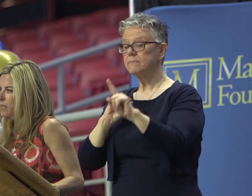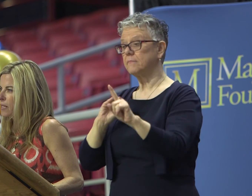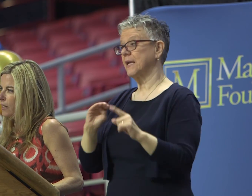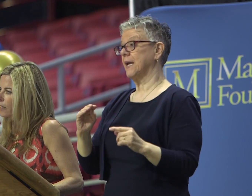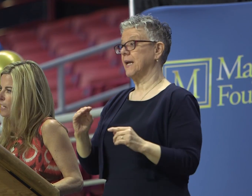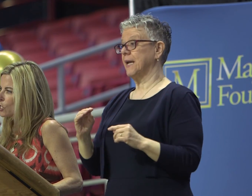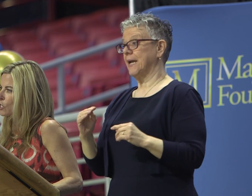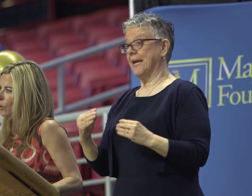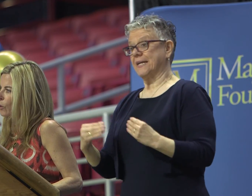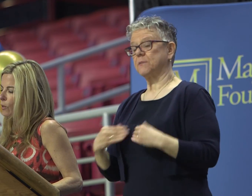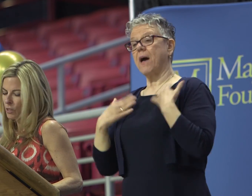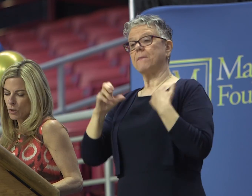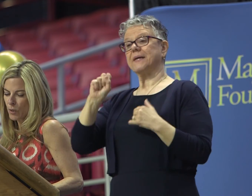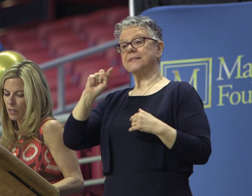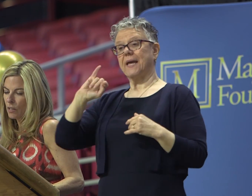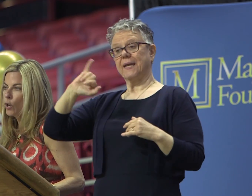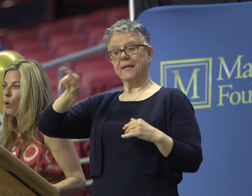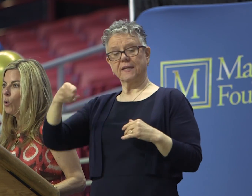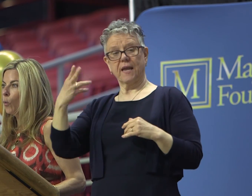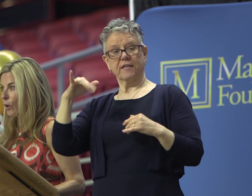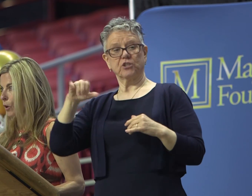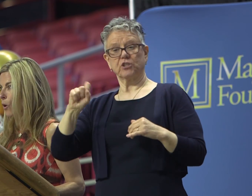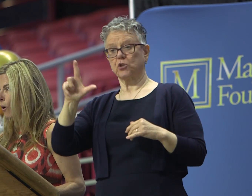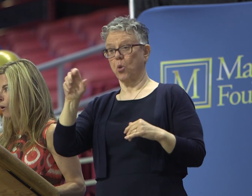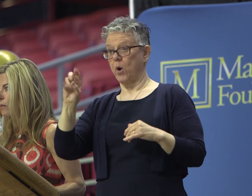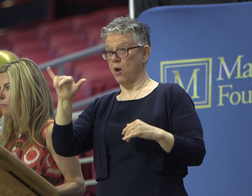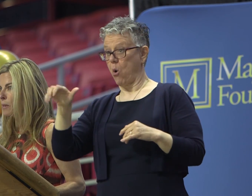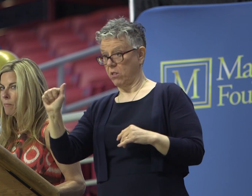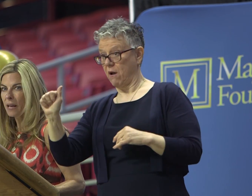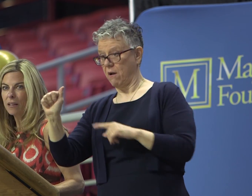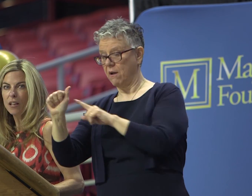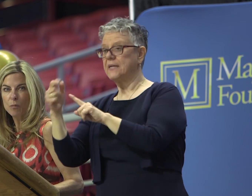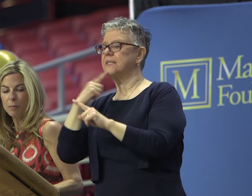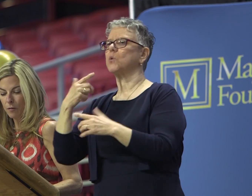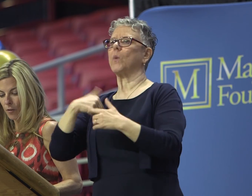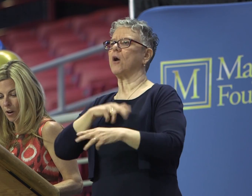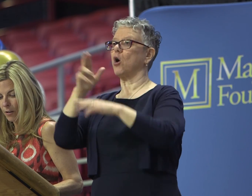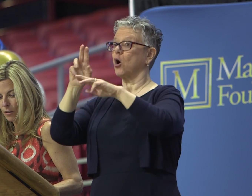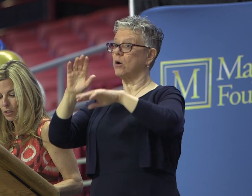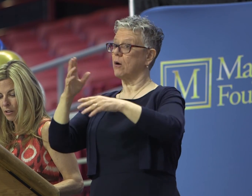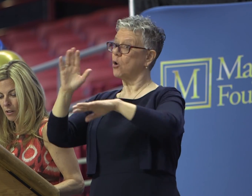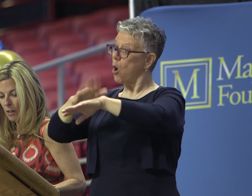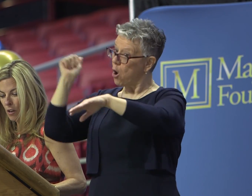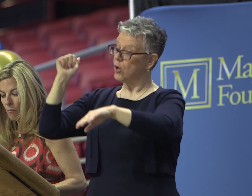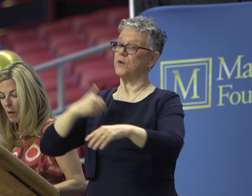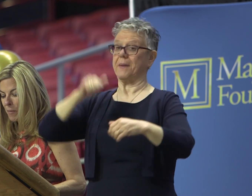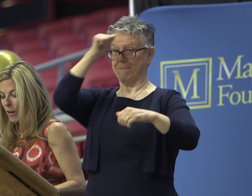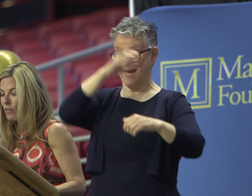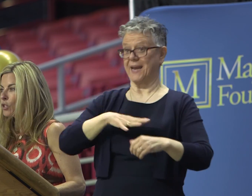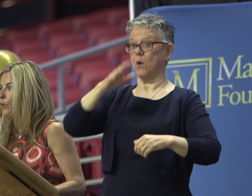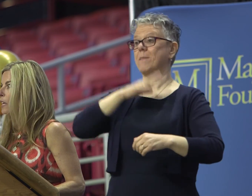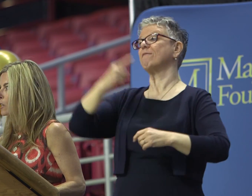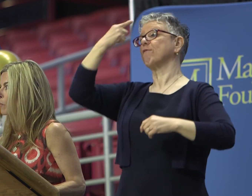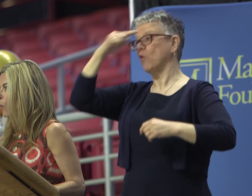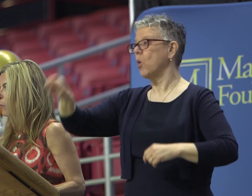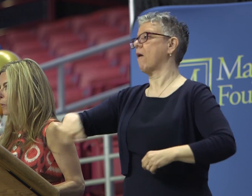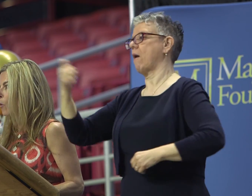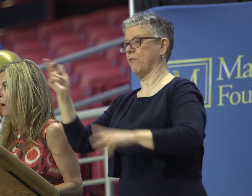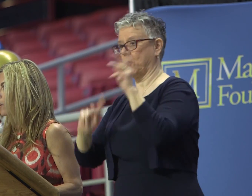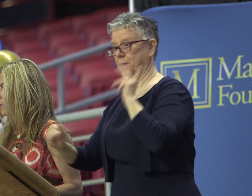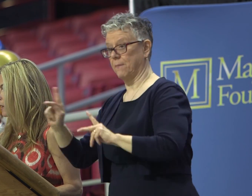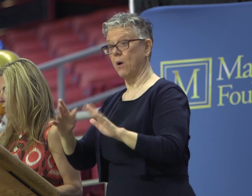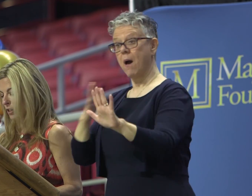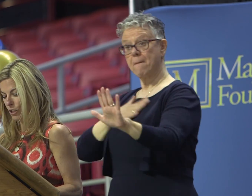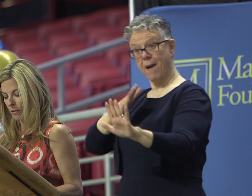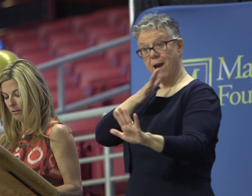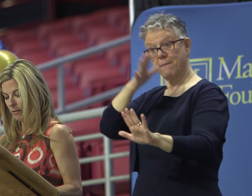Inspired by St. Ignatius Loyola's creed, we are called to be men and women for others. My parents created the